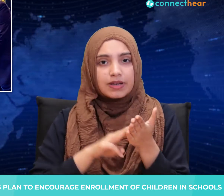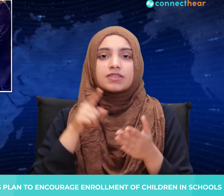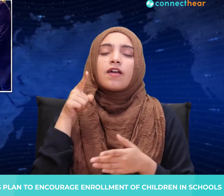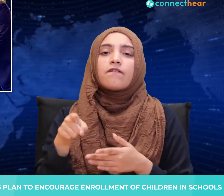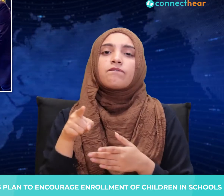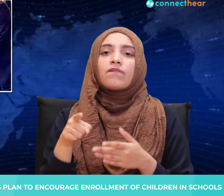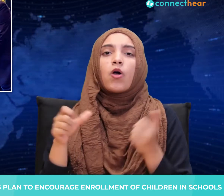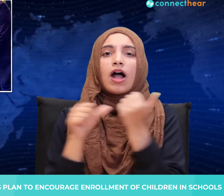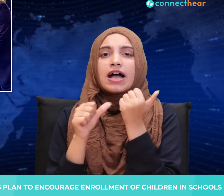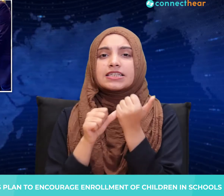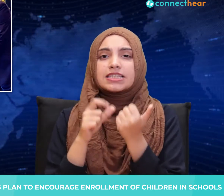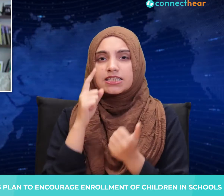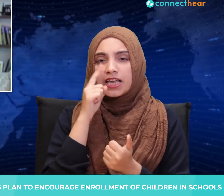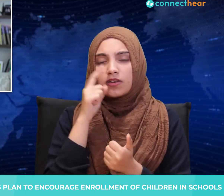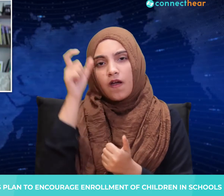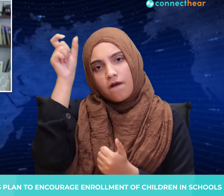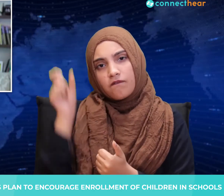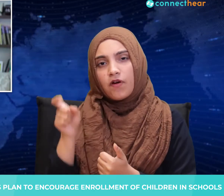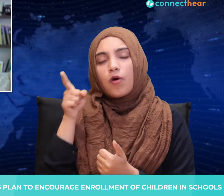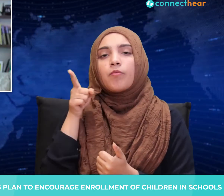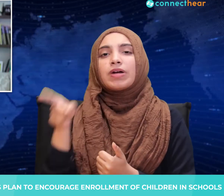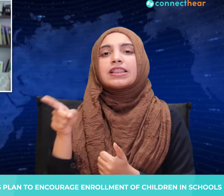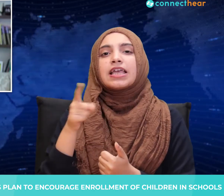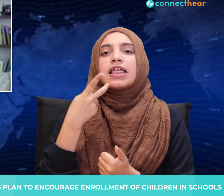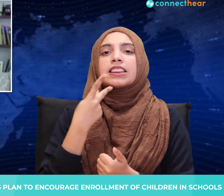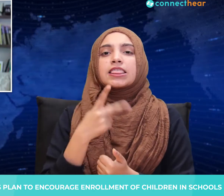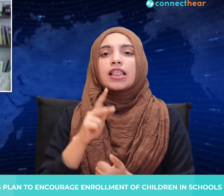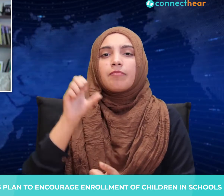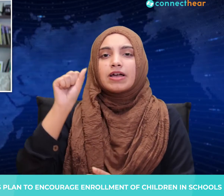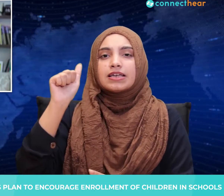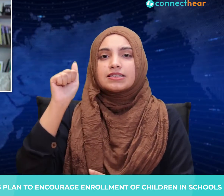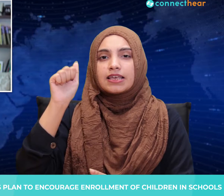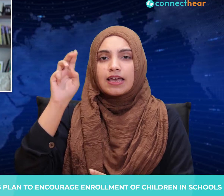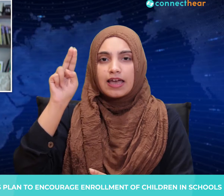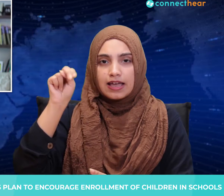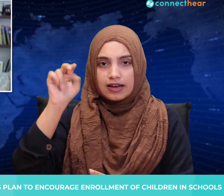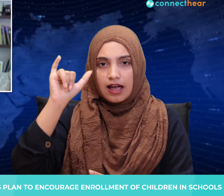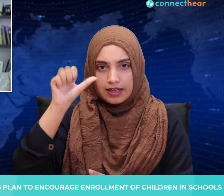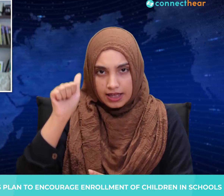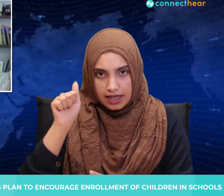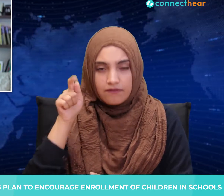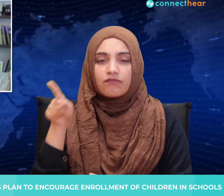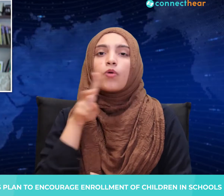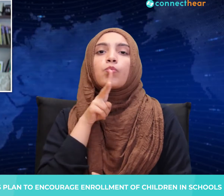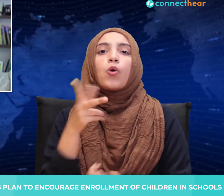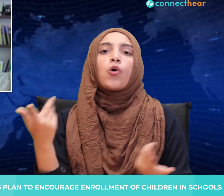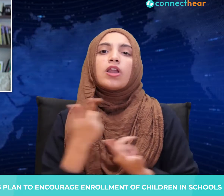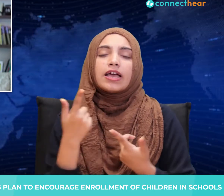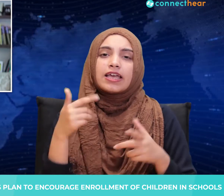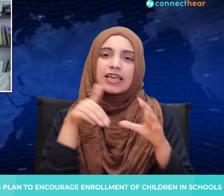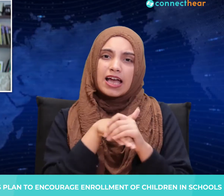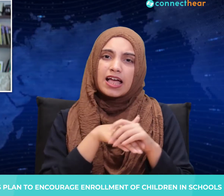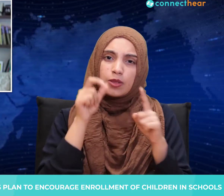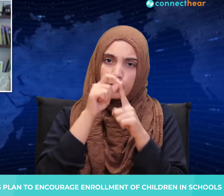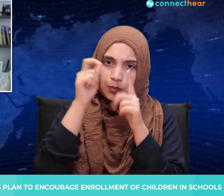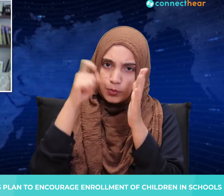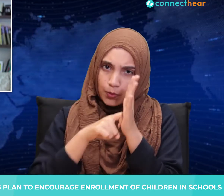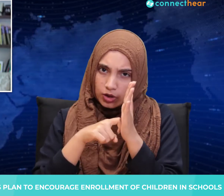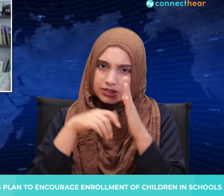Special Assistant to Social Welfare, Dr. Sania Nishtar, said under the Ehsaas Education